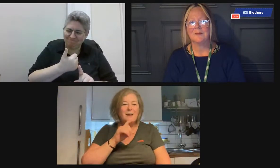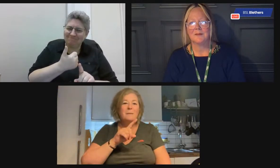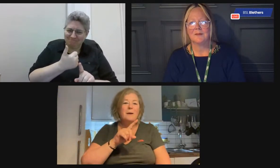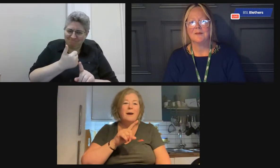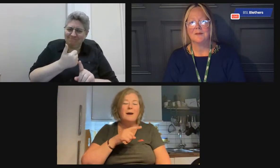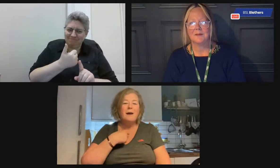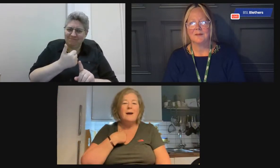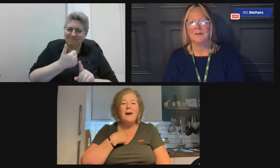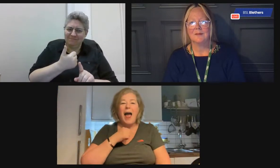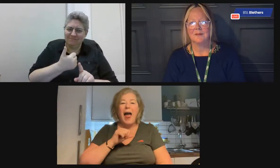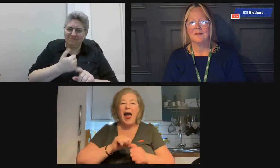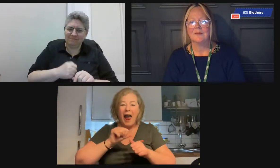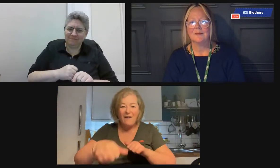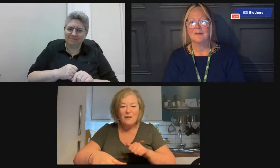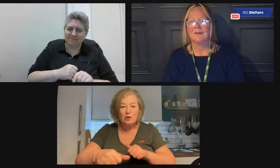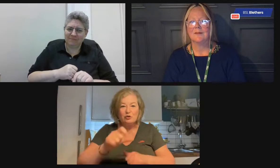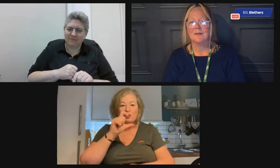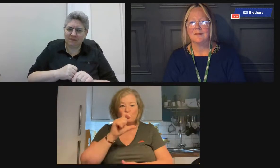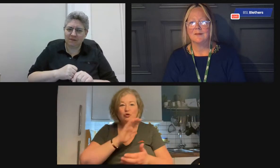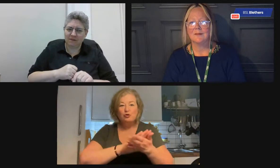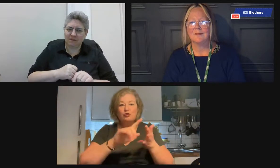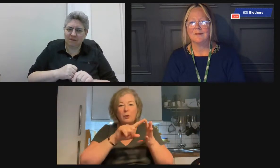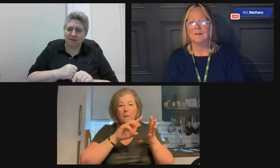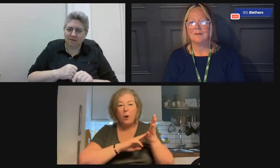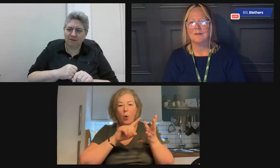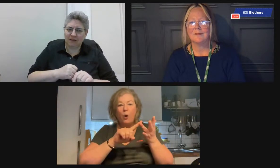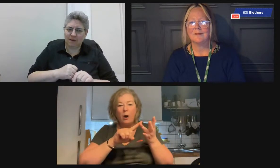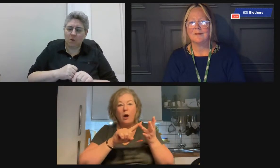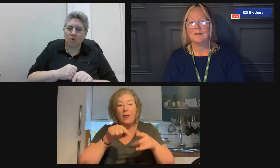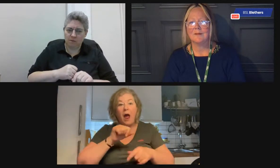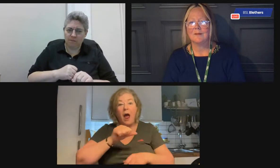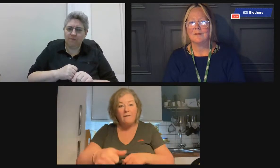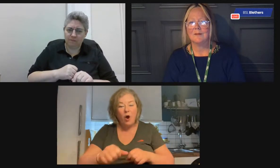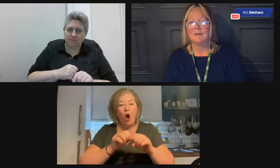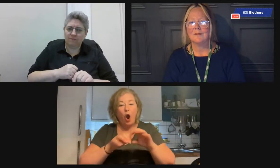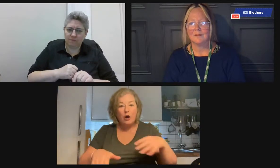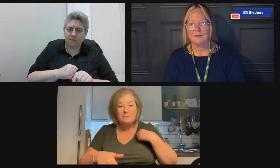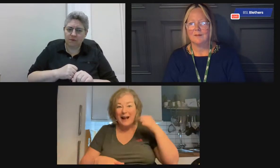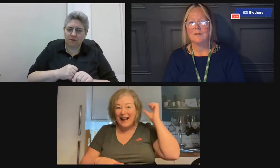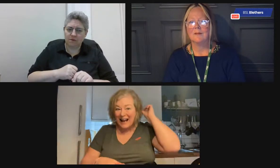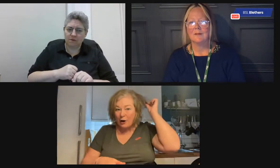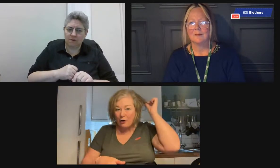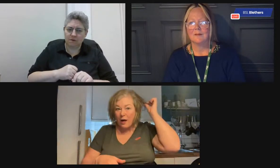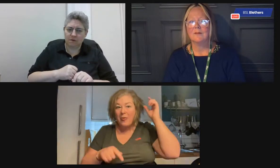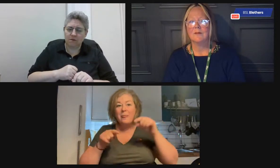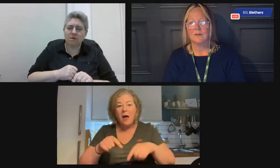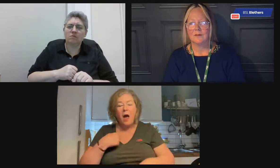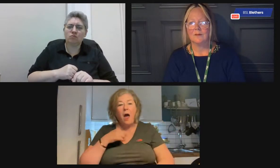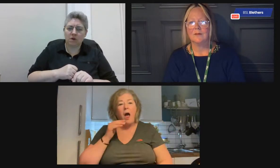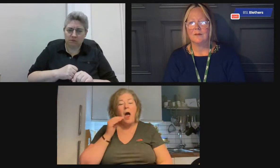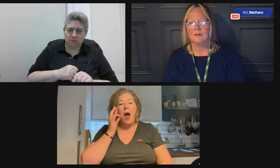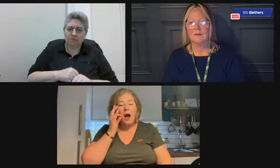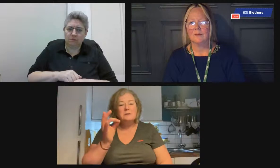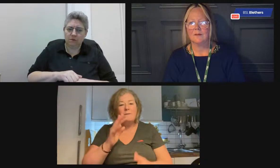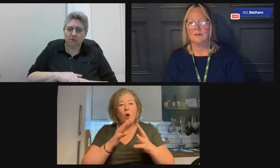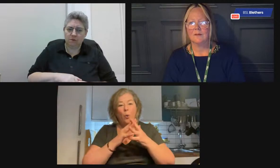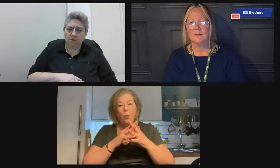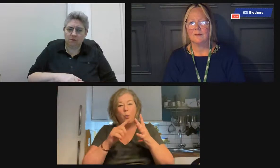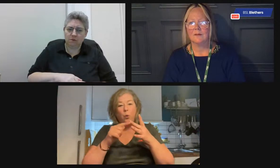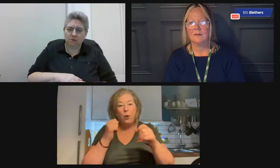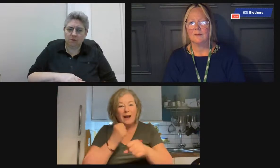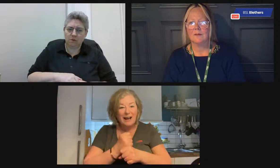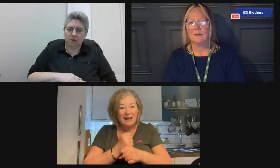Project Nope. because it was just setting up back then. Yeah, it was after I had chemo and I'd lost my